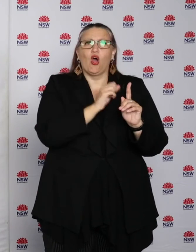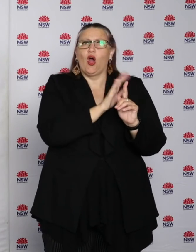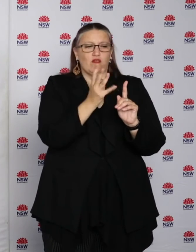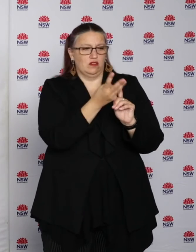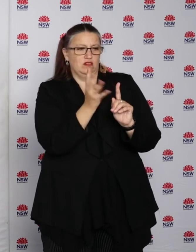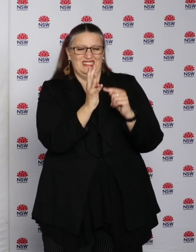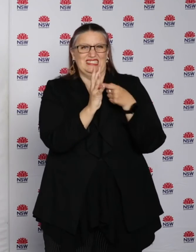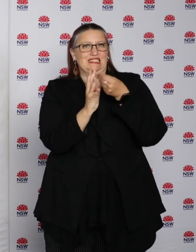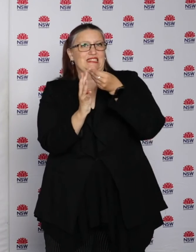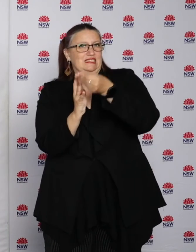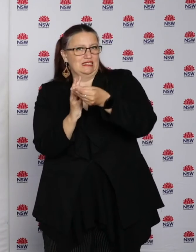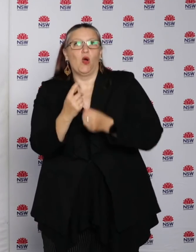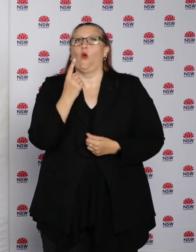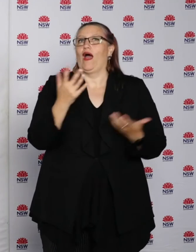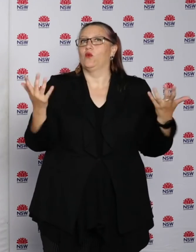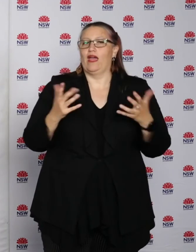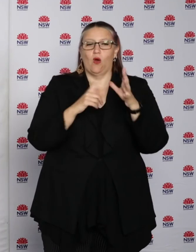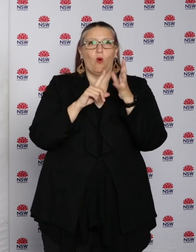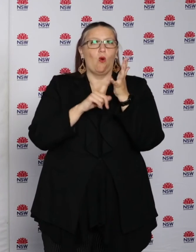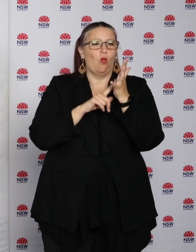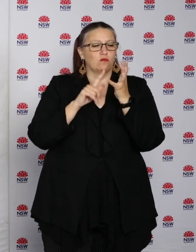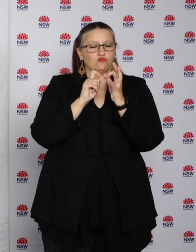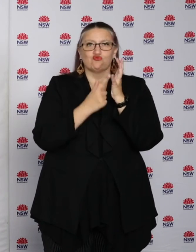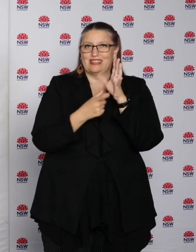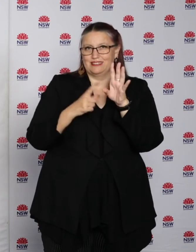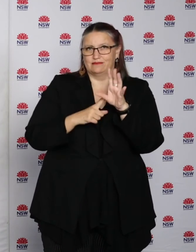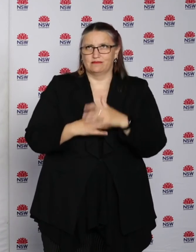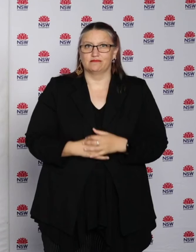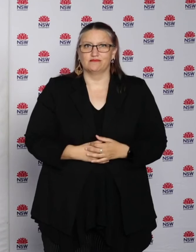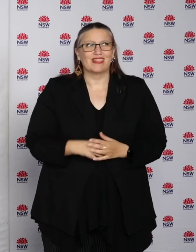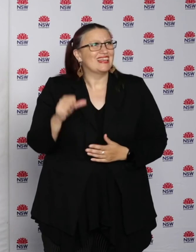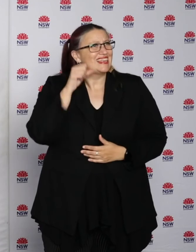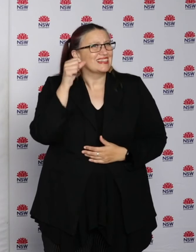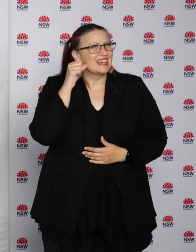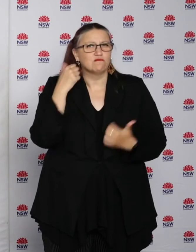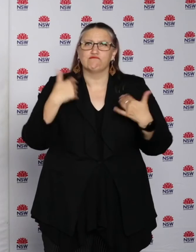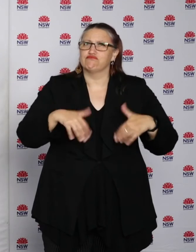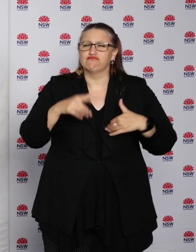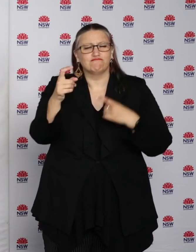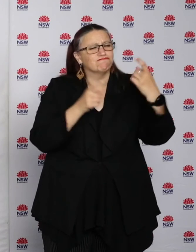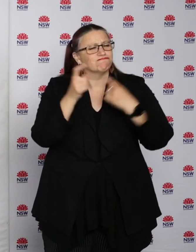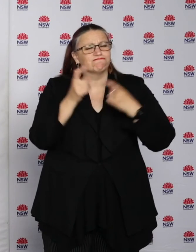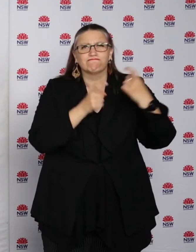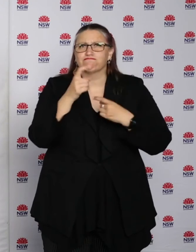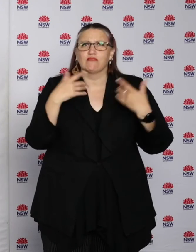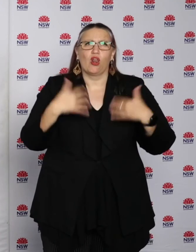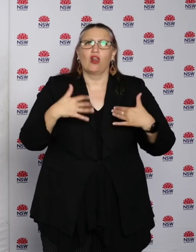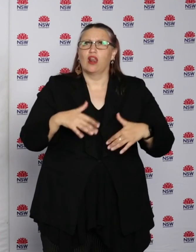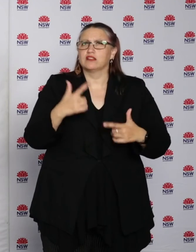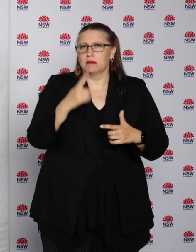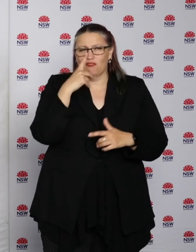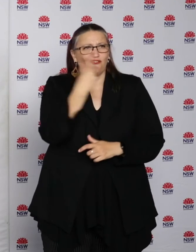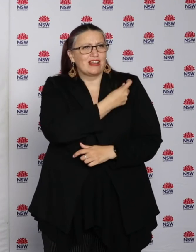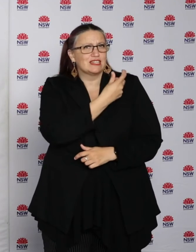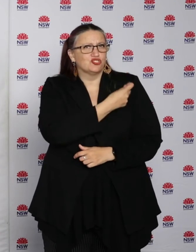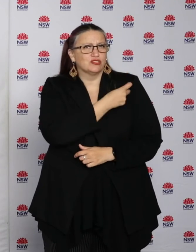Albury. So thank you very much to the millions of people who've come forward for vaccination, because vaccination is